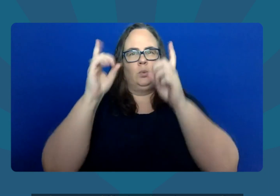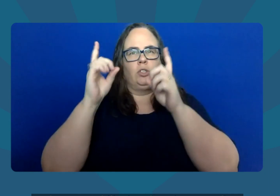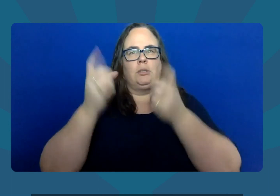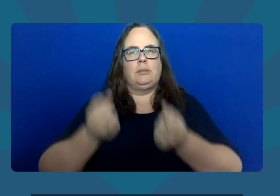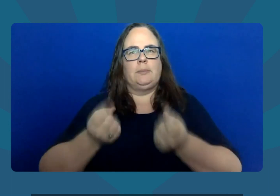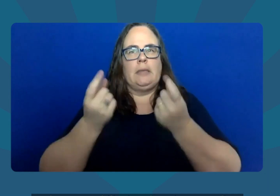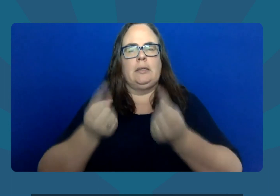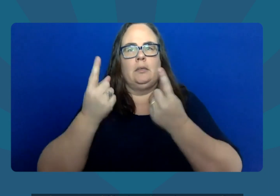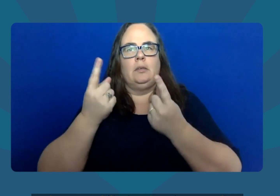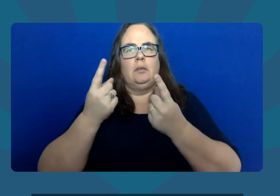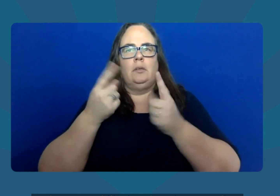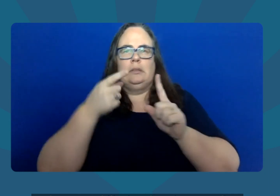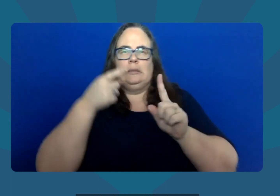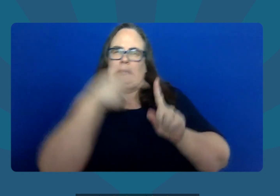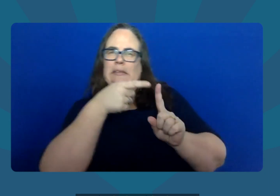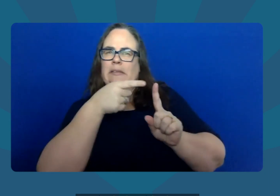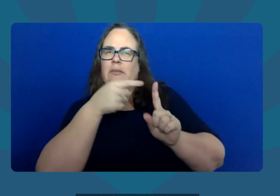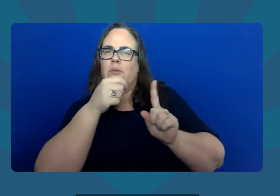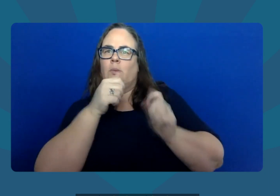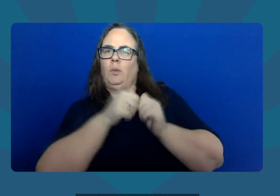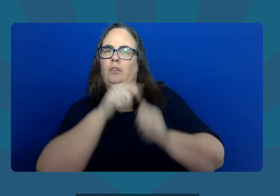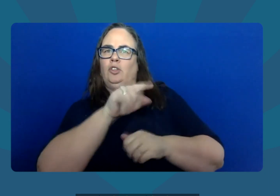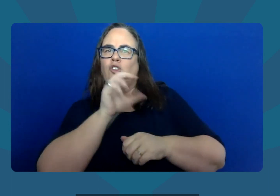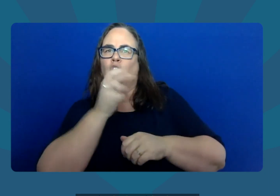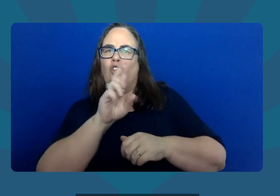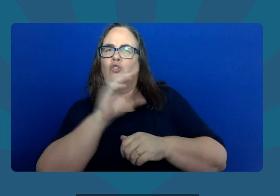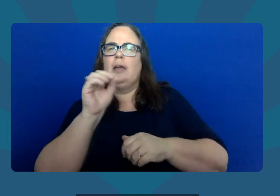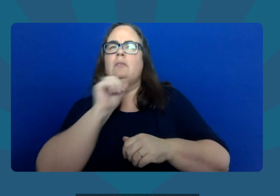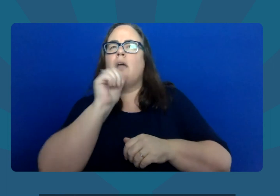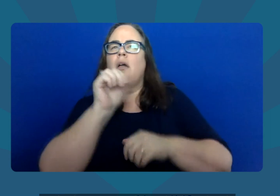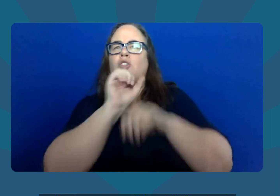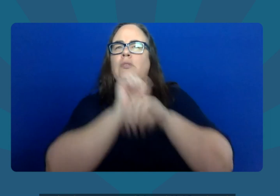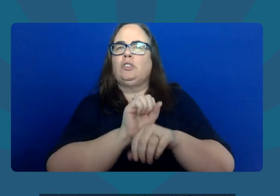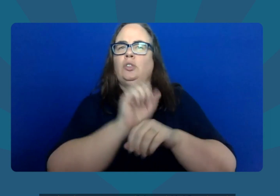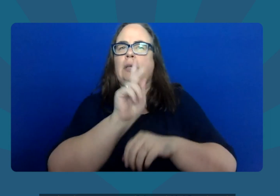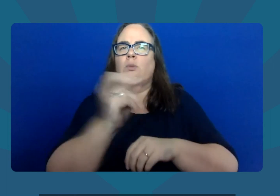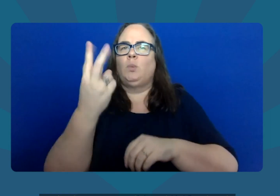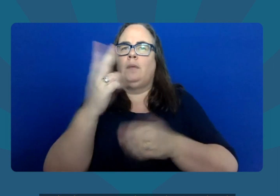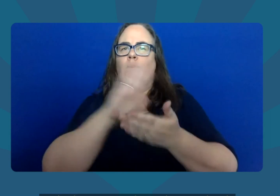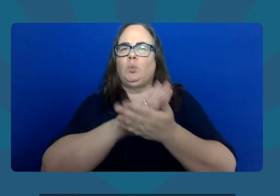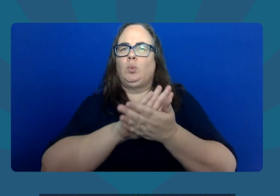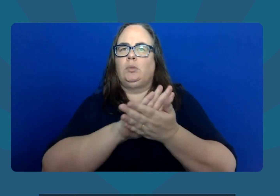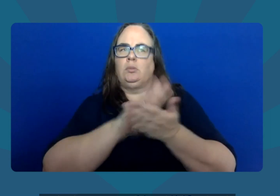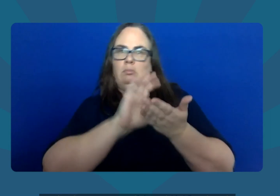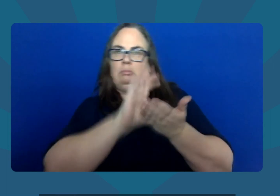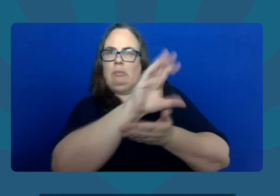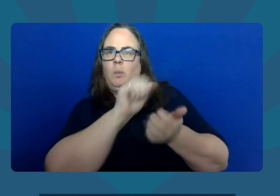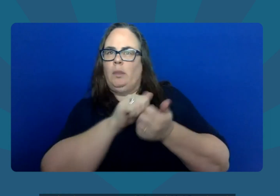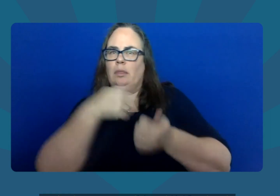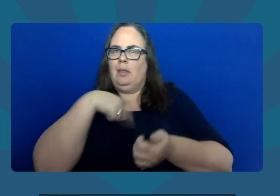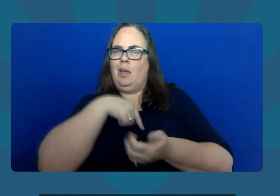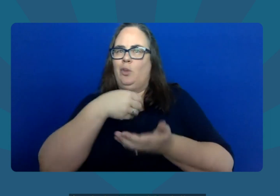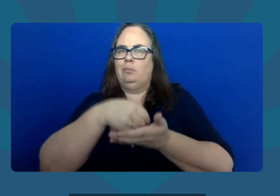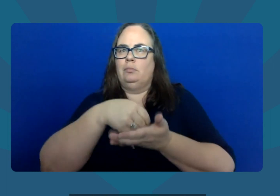in education spending, particularly with charter and other non-traditional K-12